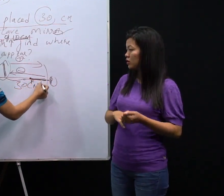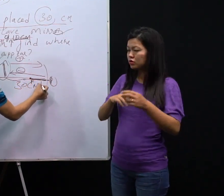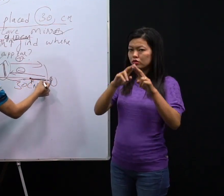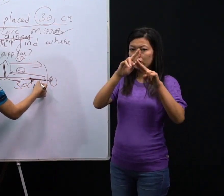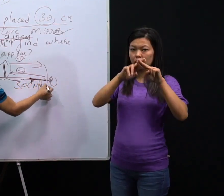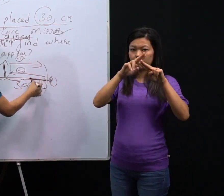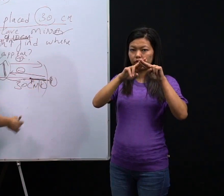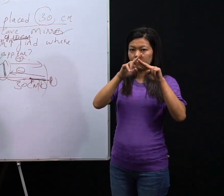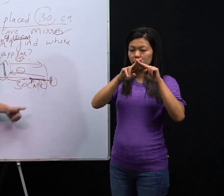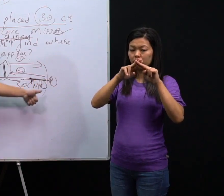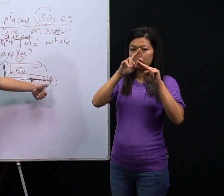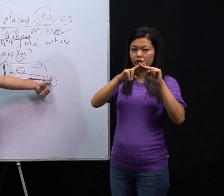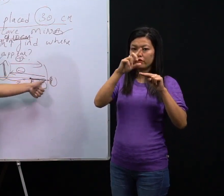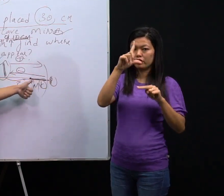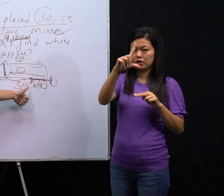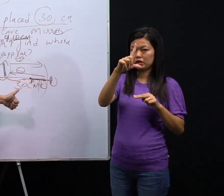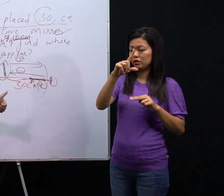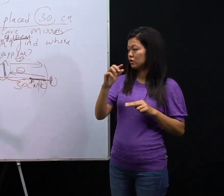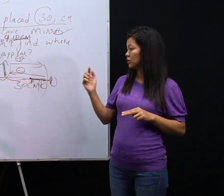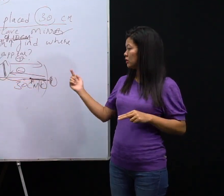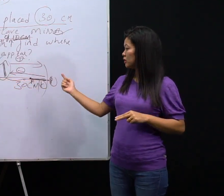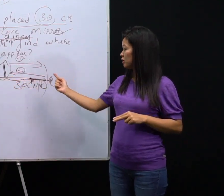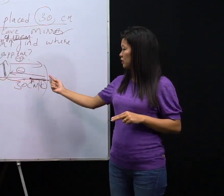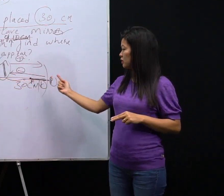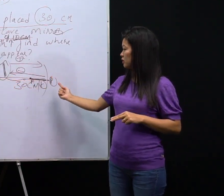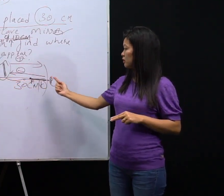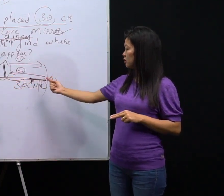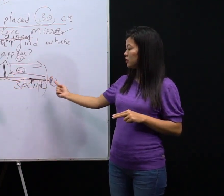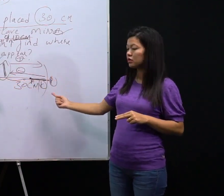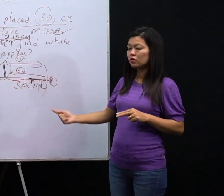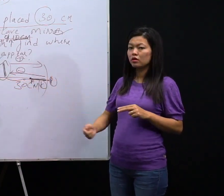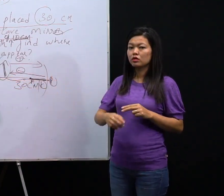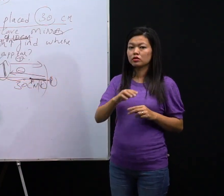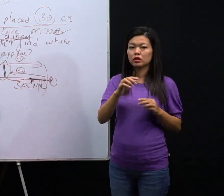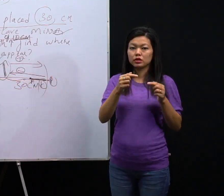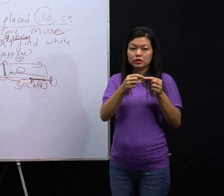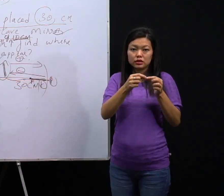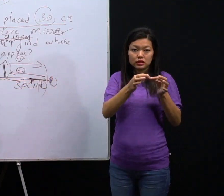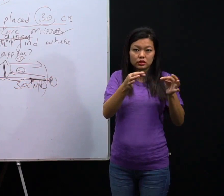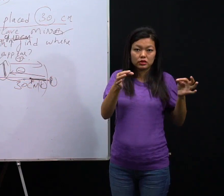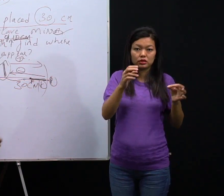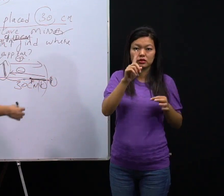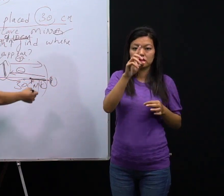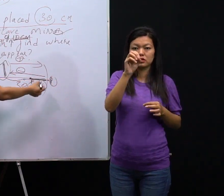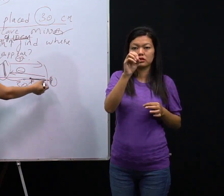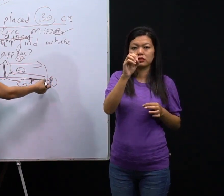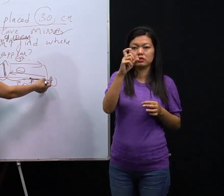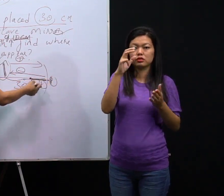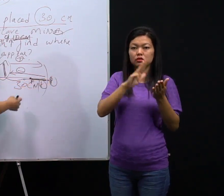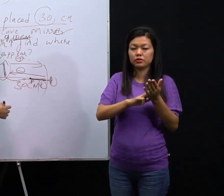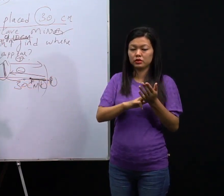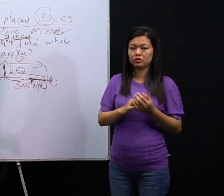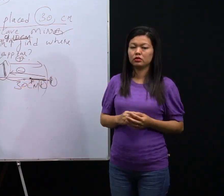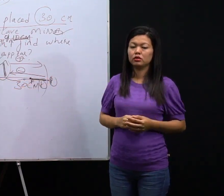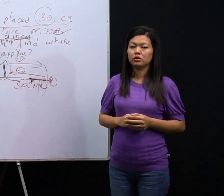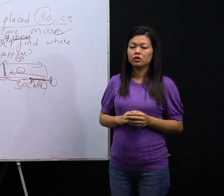portion, right? This is the portion P and F, right? Now, same for this one, we will measure